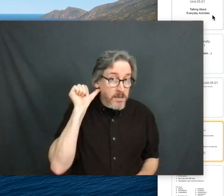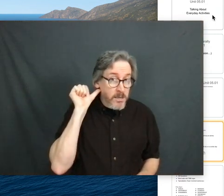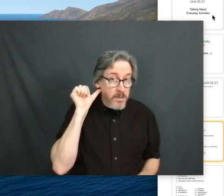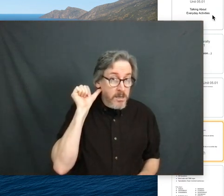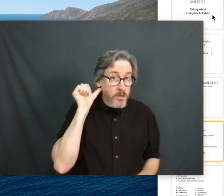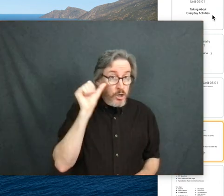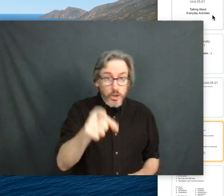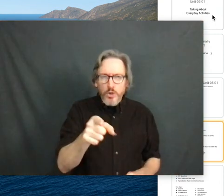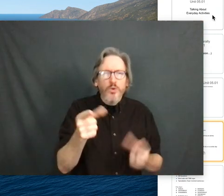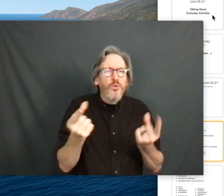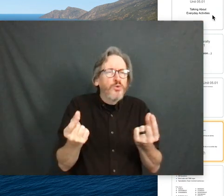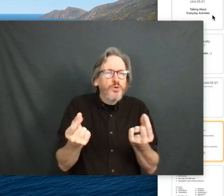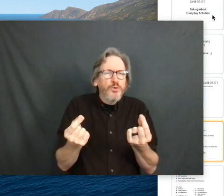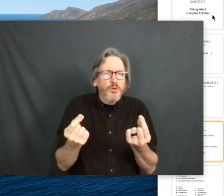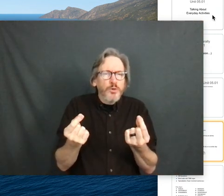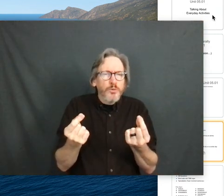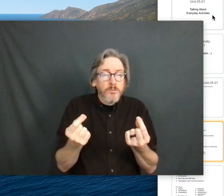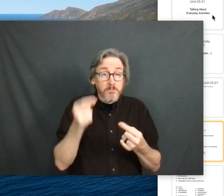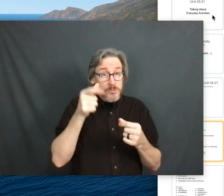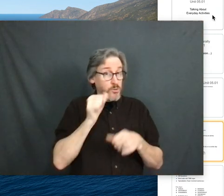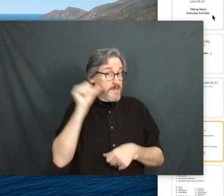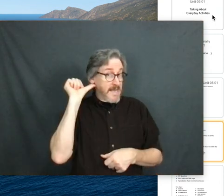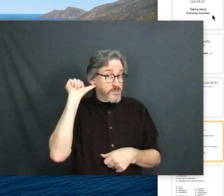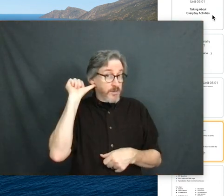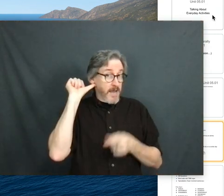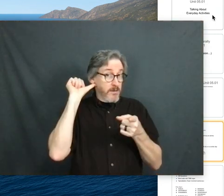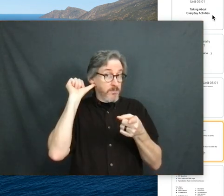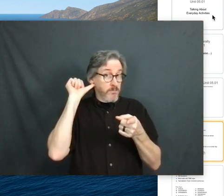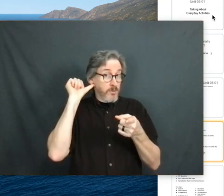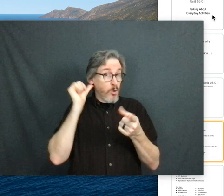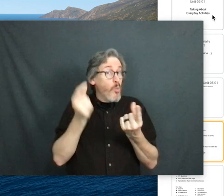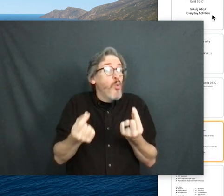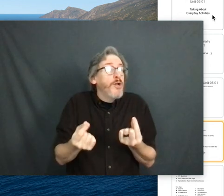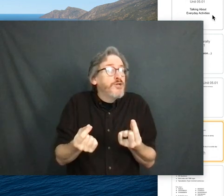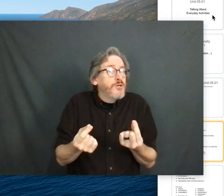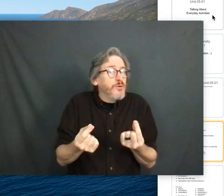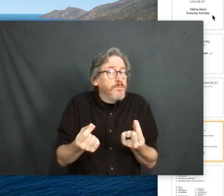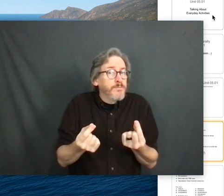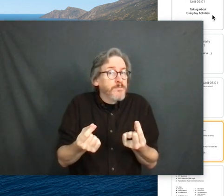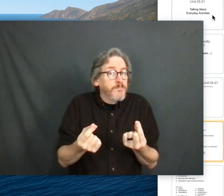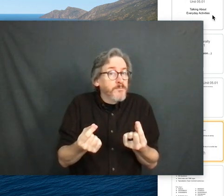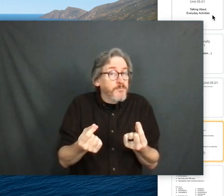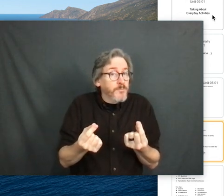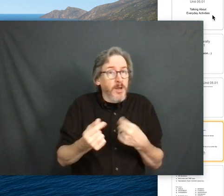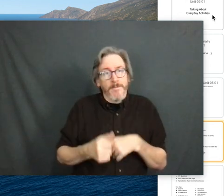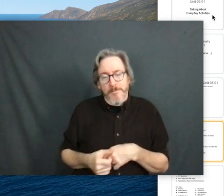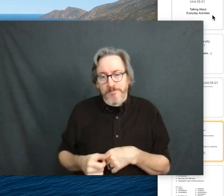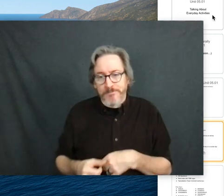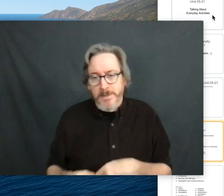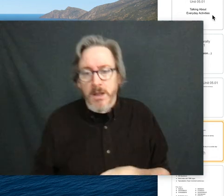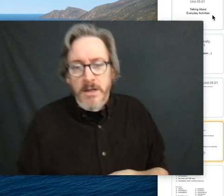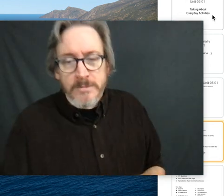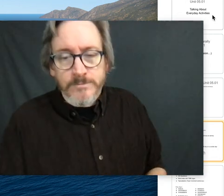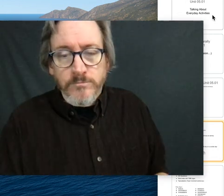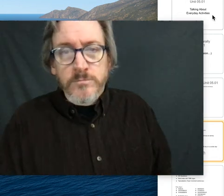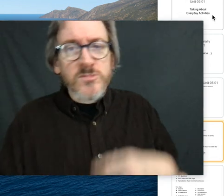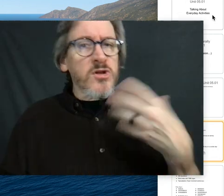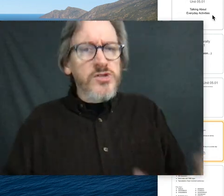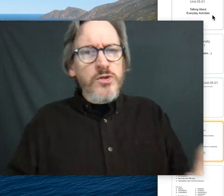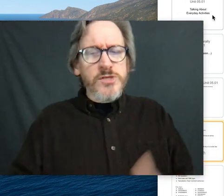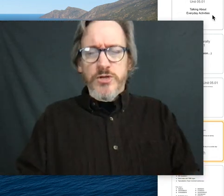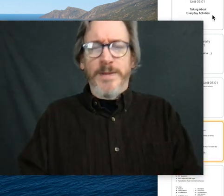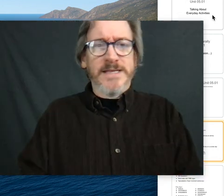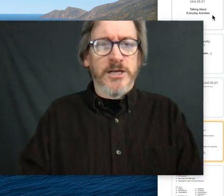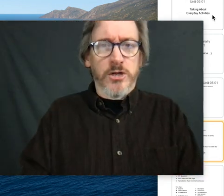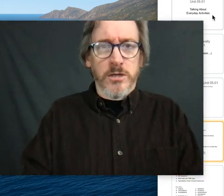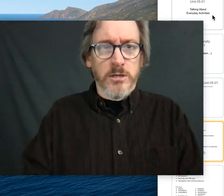Yesterday, you do. So yesterday, what did you do? Okay. So